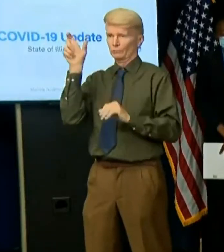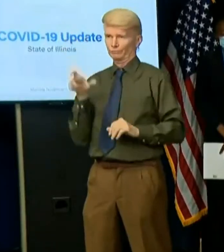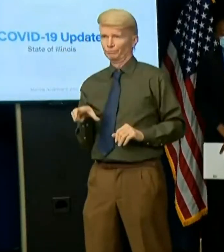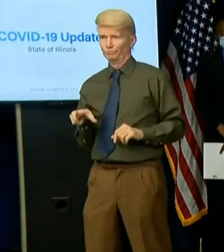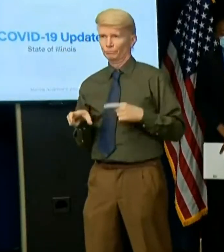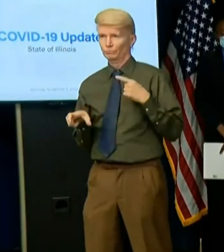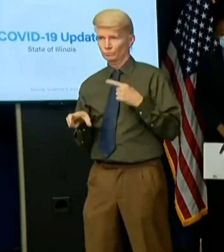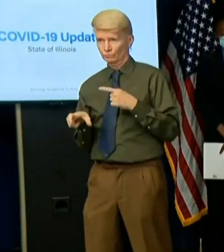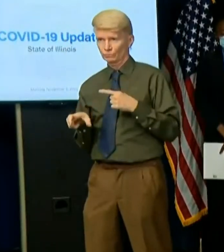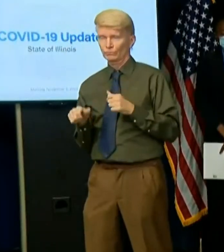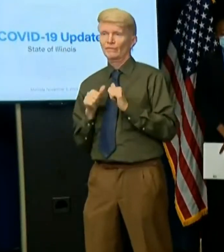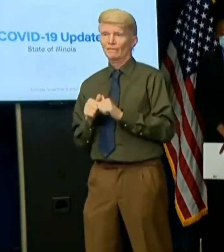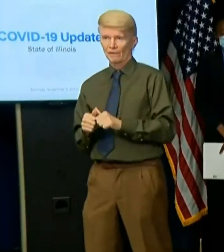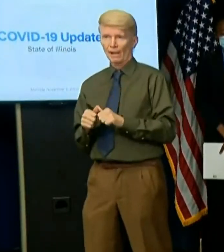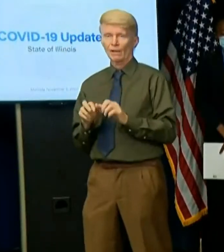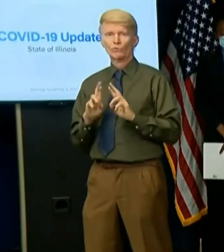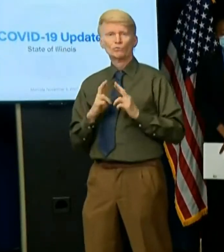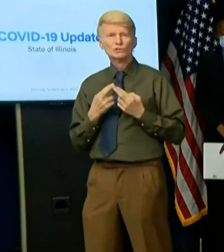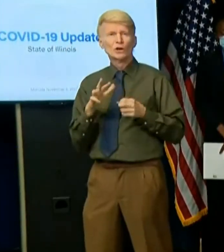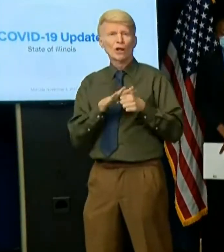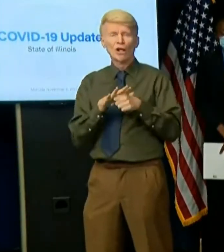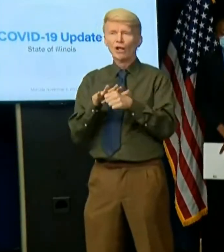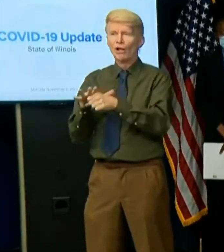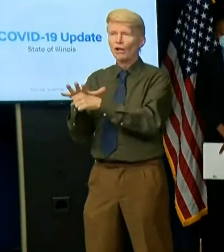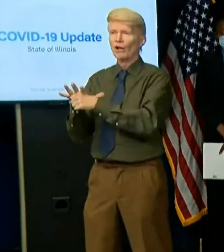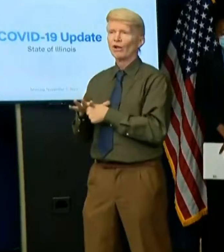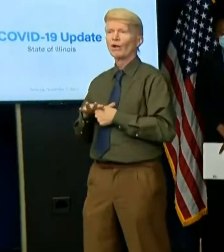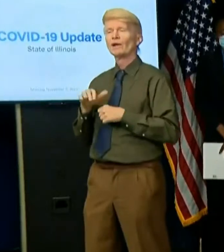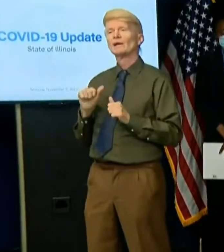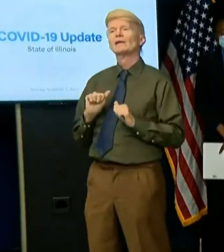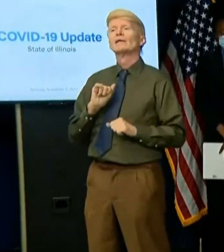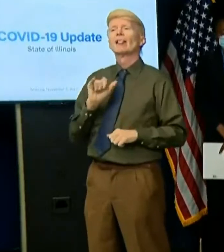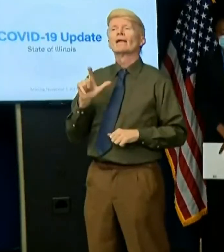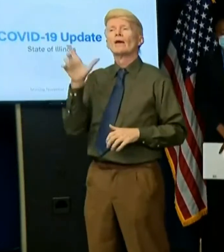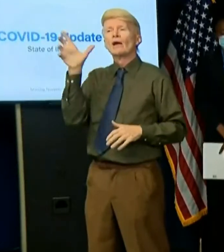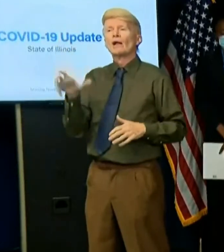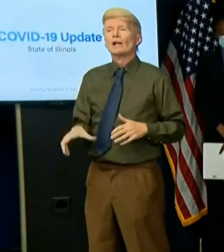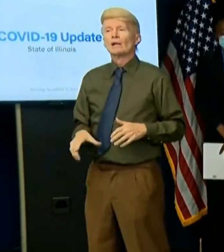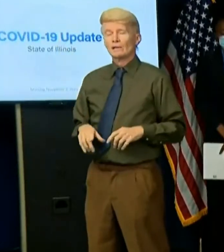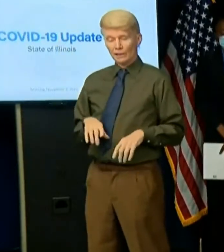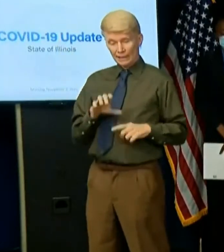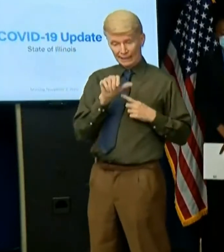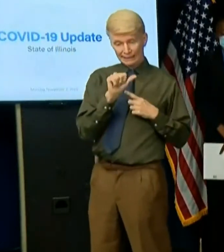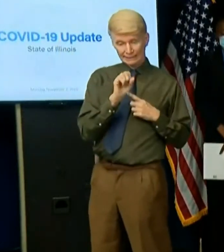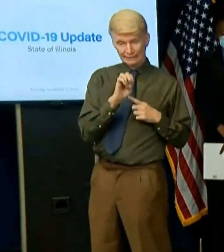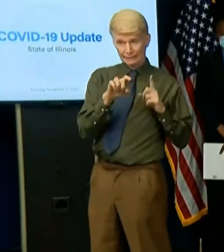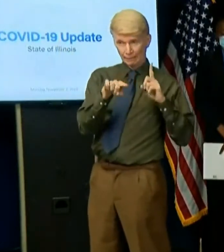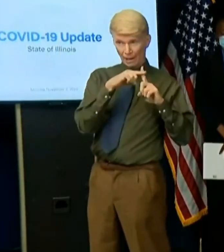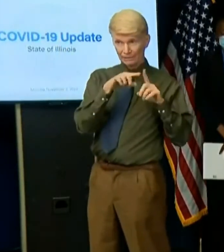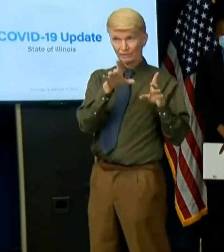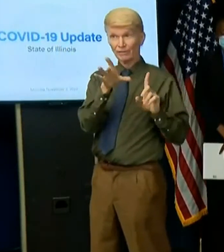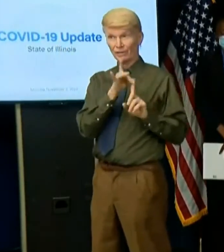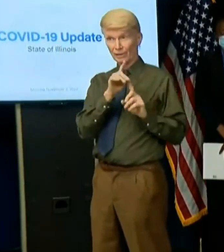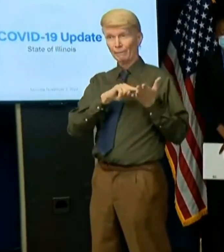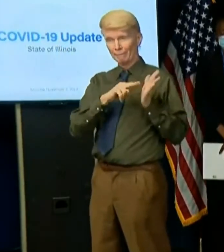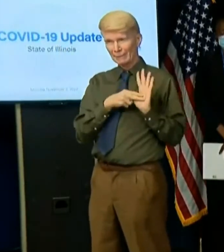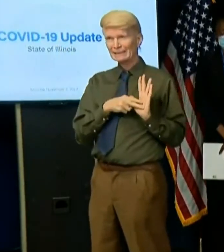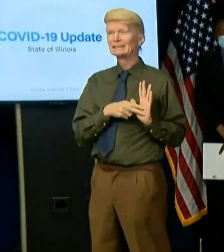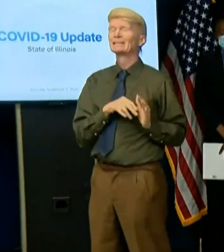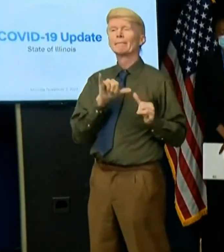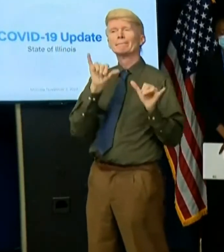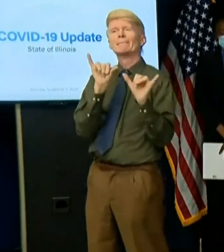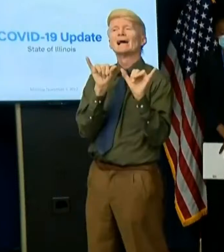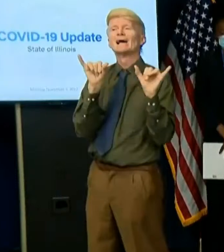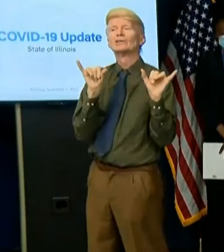course we follow that by region in Illinois. Case positivity is another measurement of positivity. It's one that